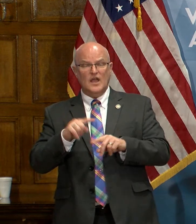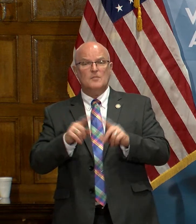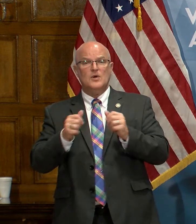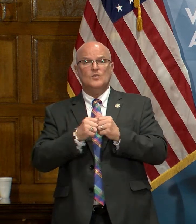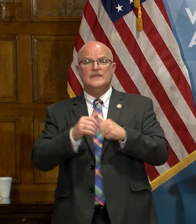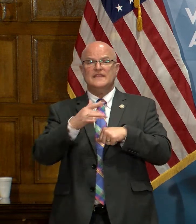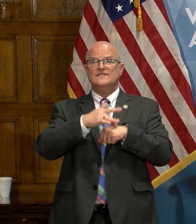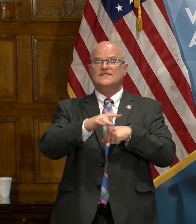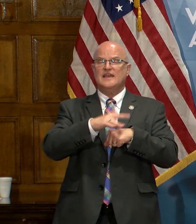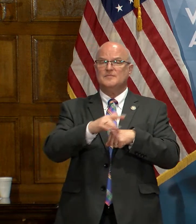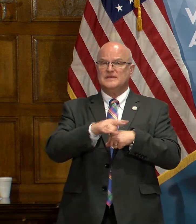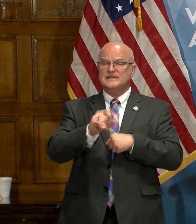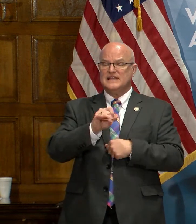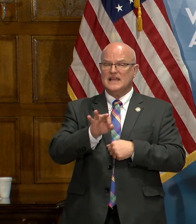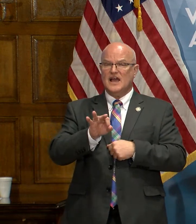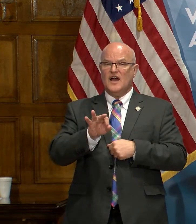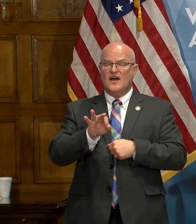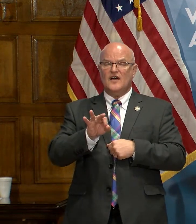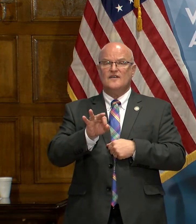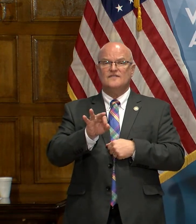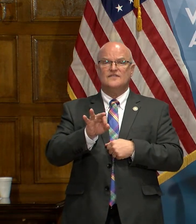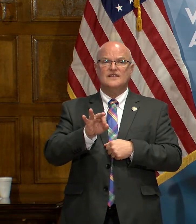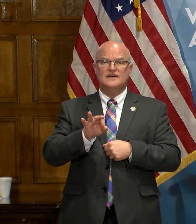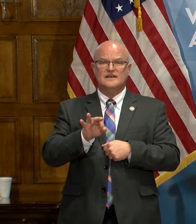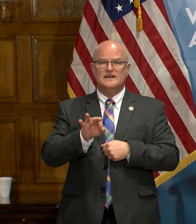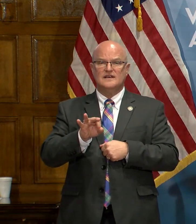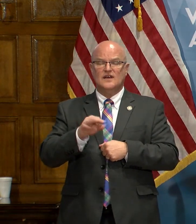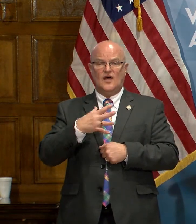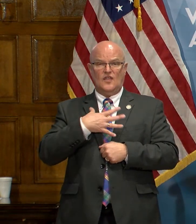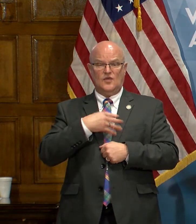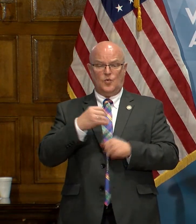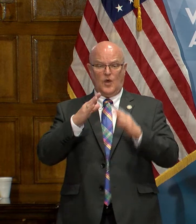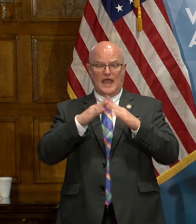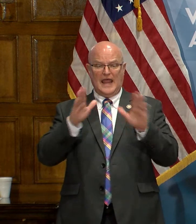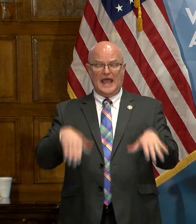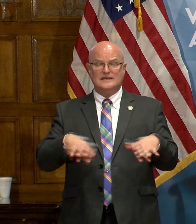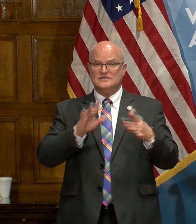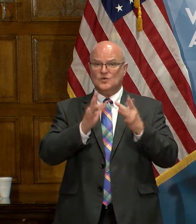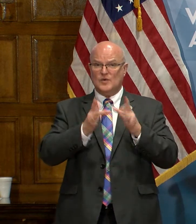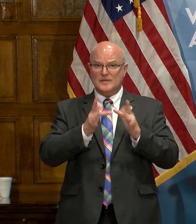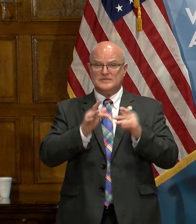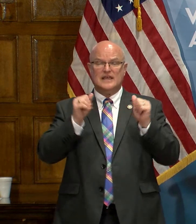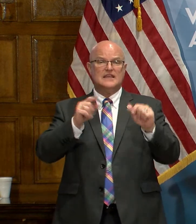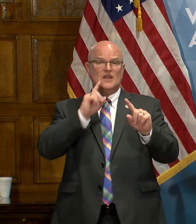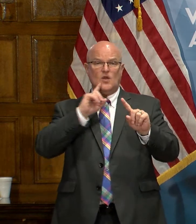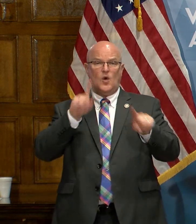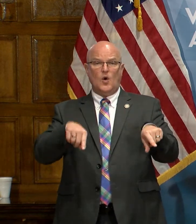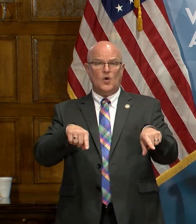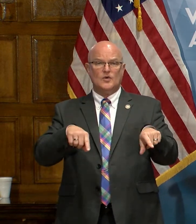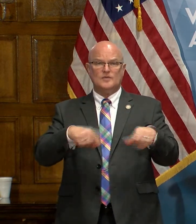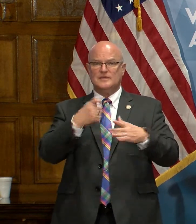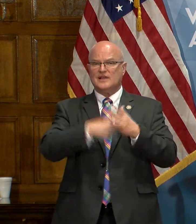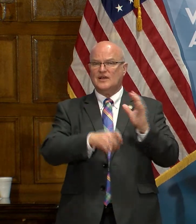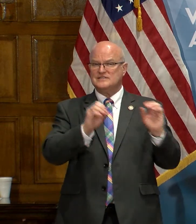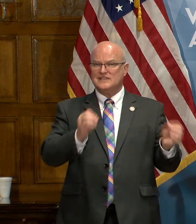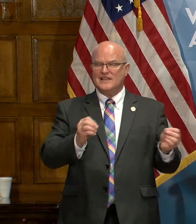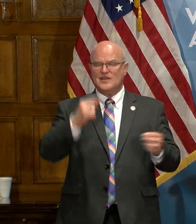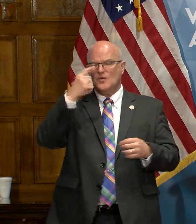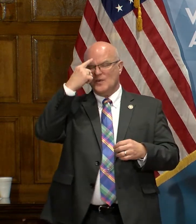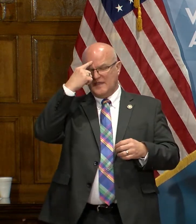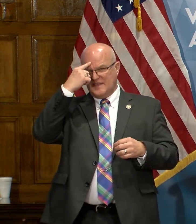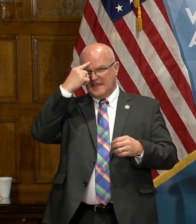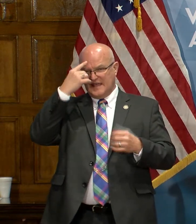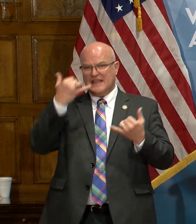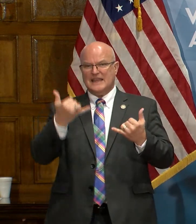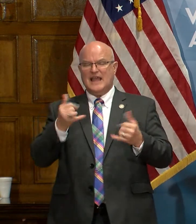with the availability of the White House's website and that you can order them free of cost, we think that's going